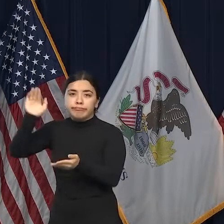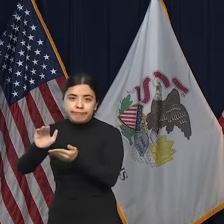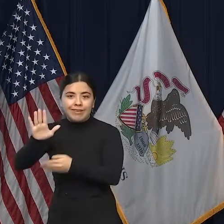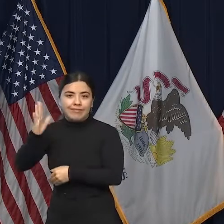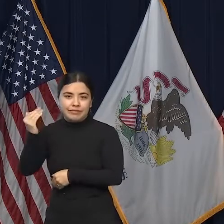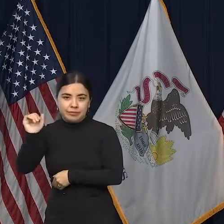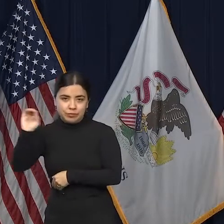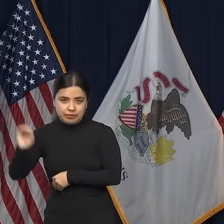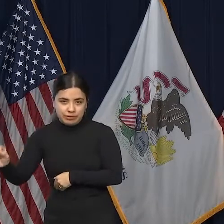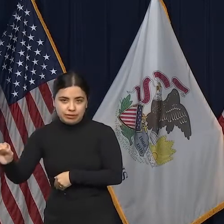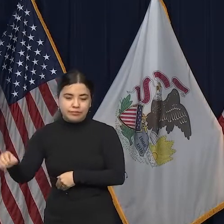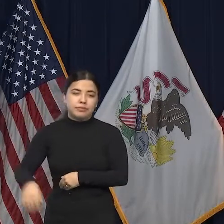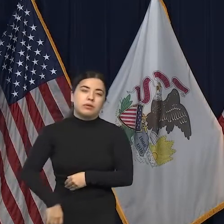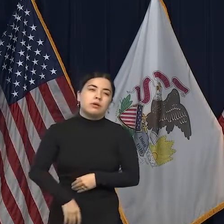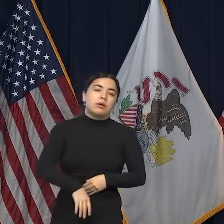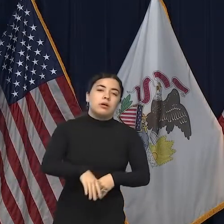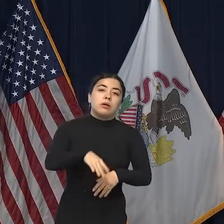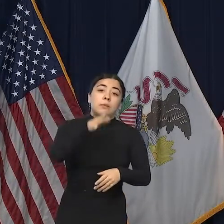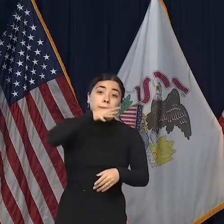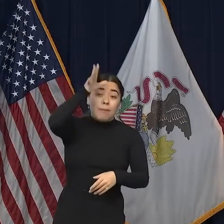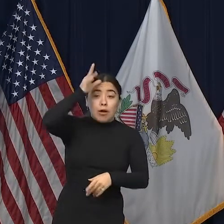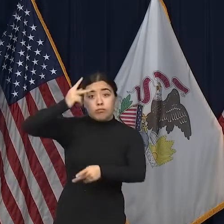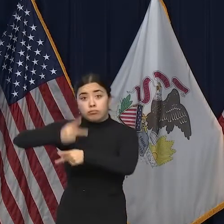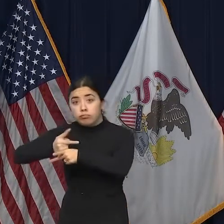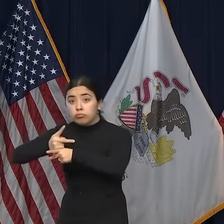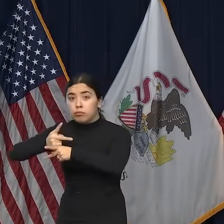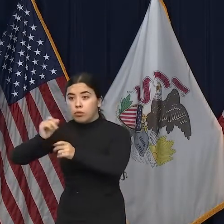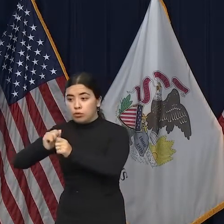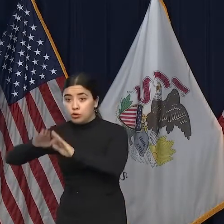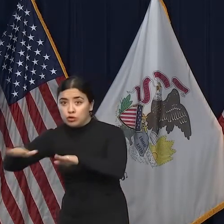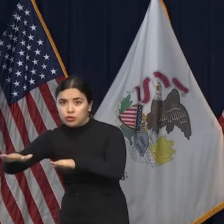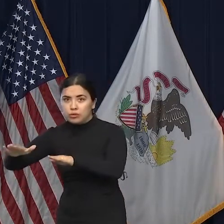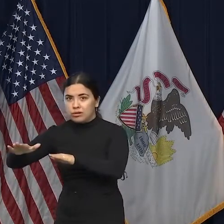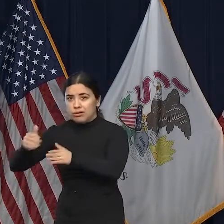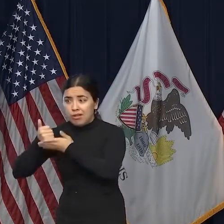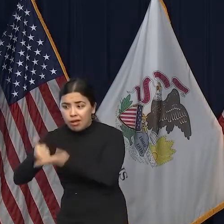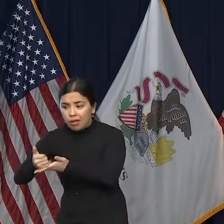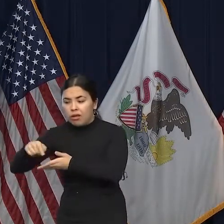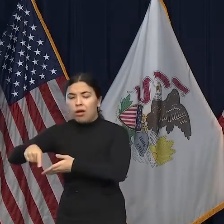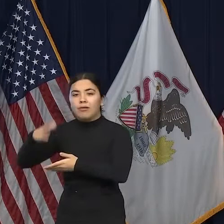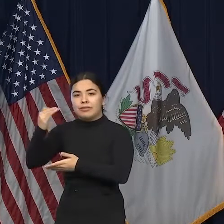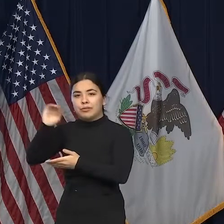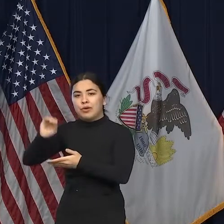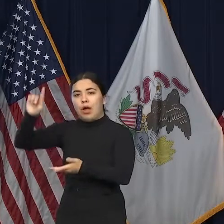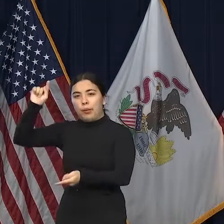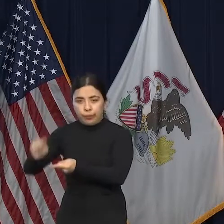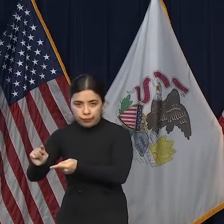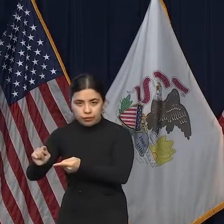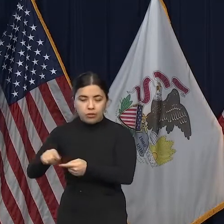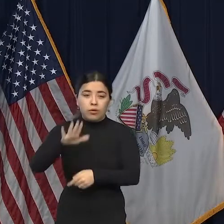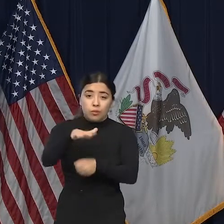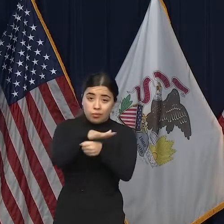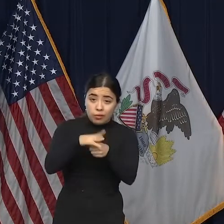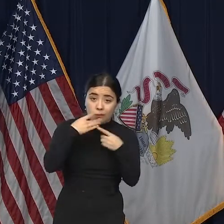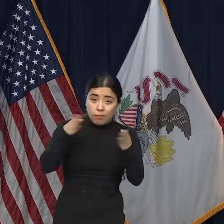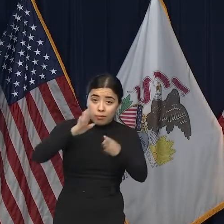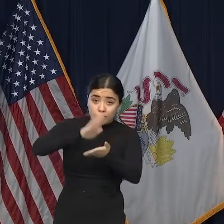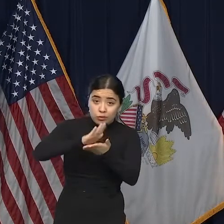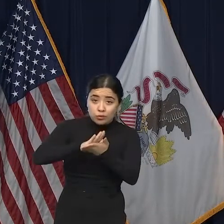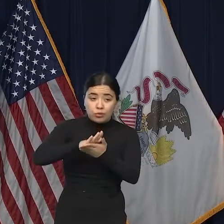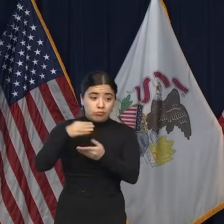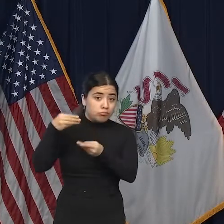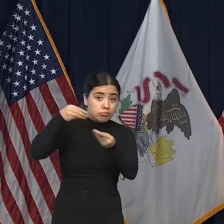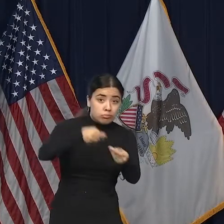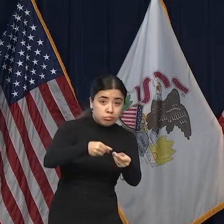parents receiving child care assistance, and 15% less money for your local public schools, which likely means that